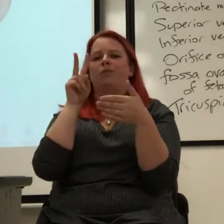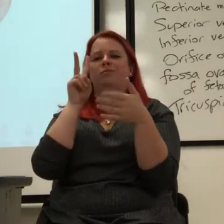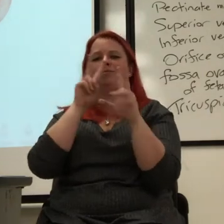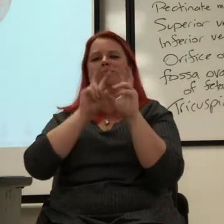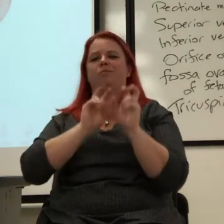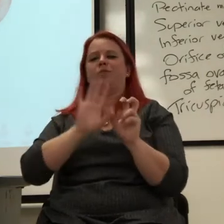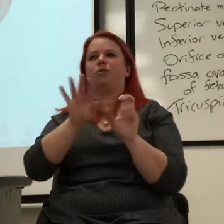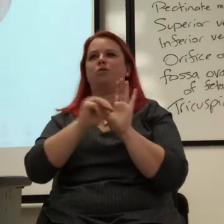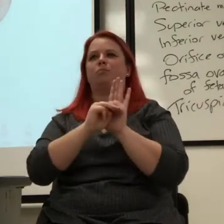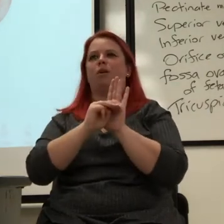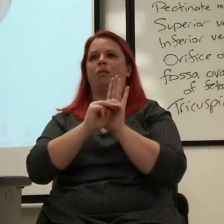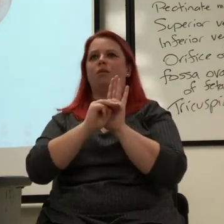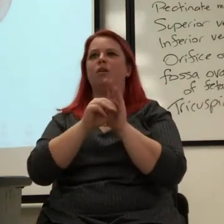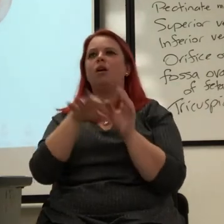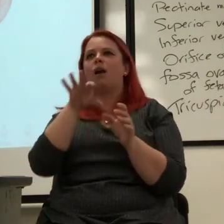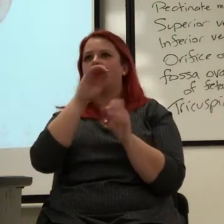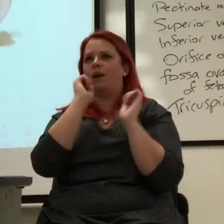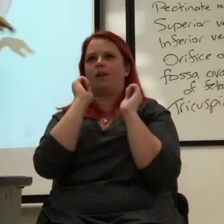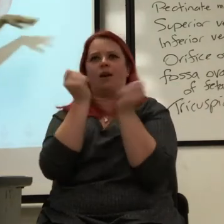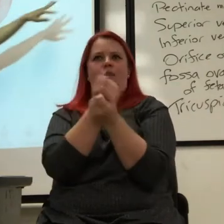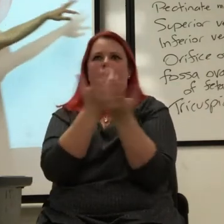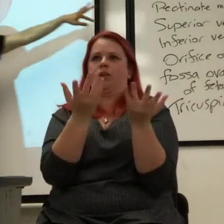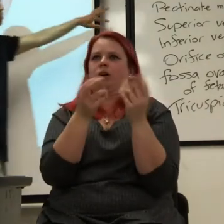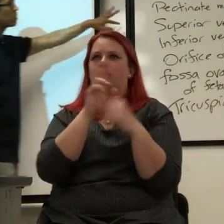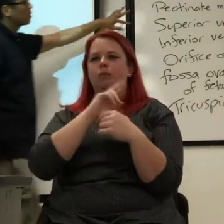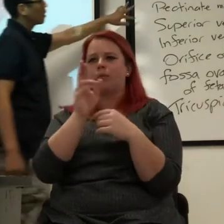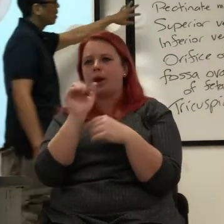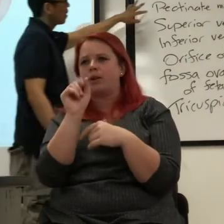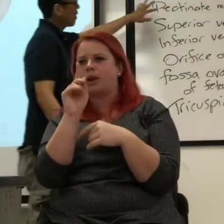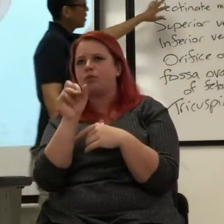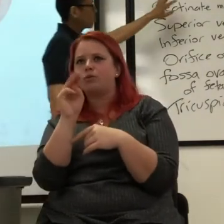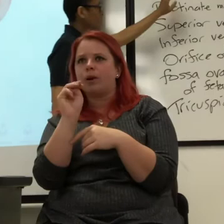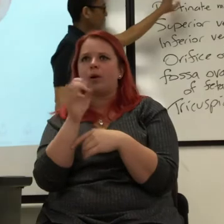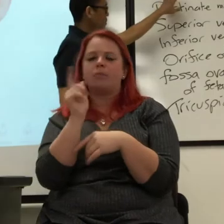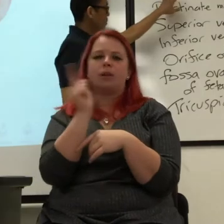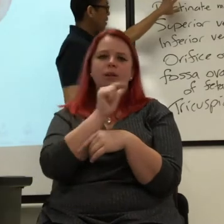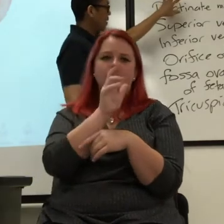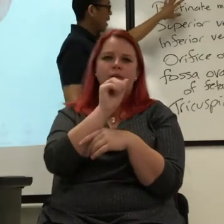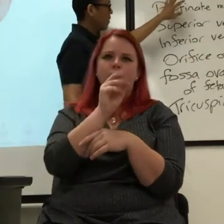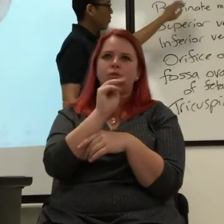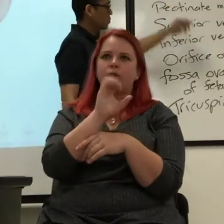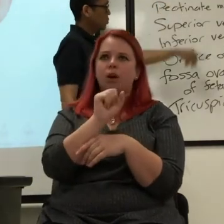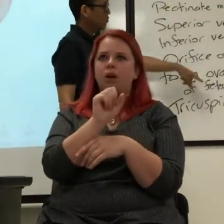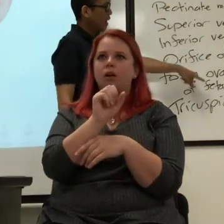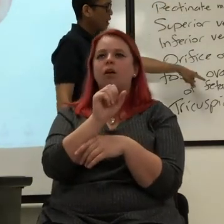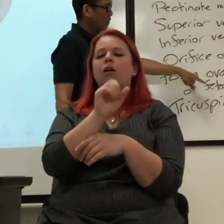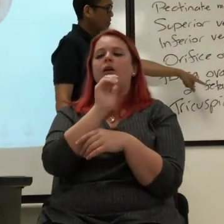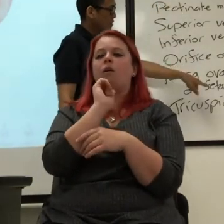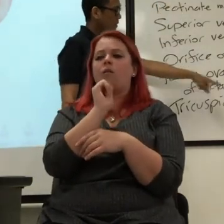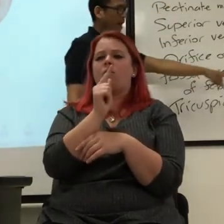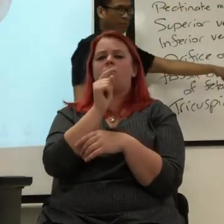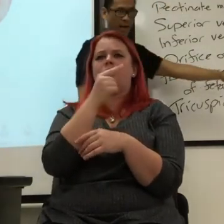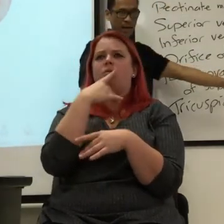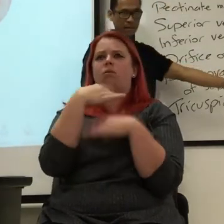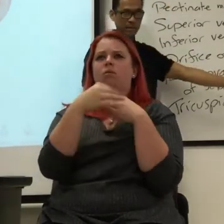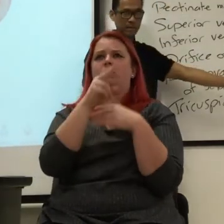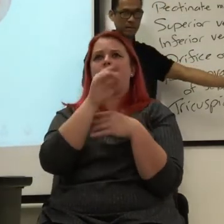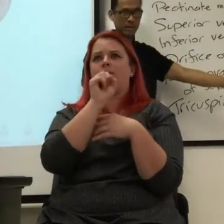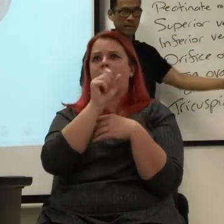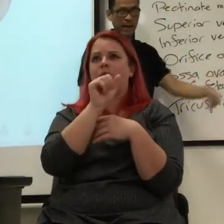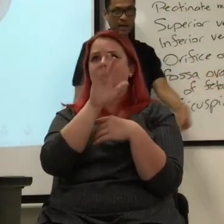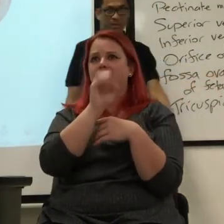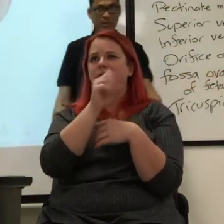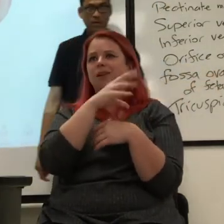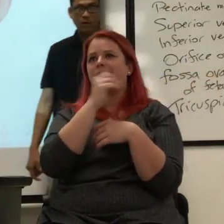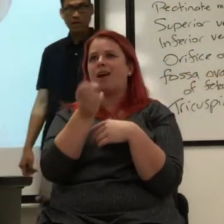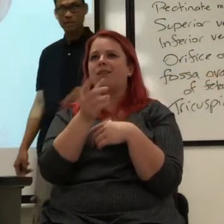things, right atrium, left atrium, all these blood vessels that drain into it, and those two valves, lab rat,